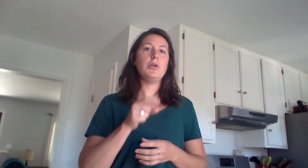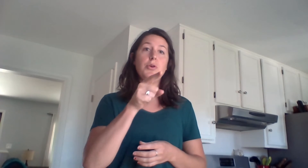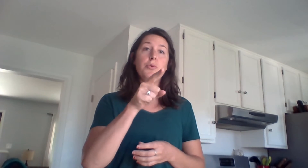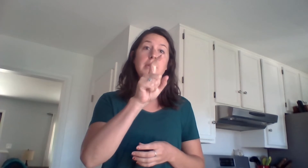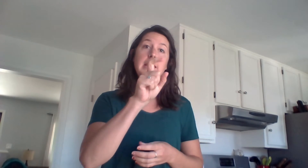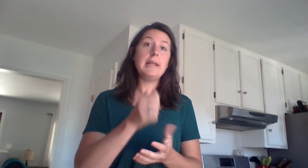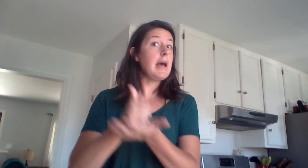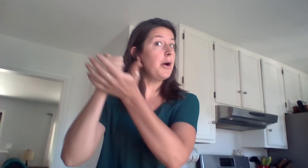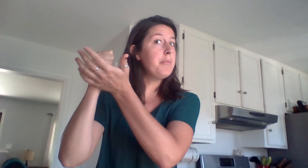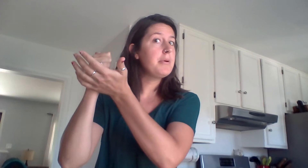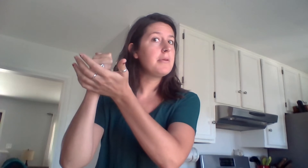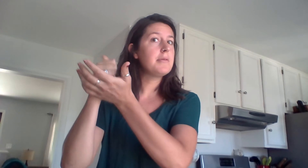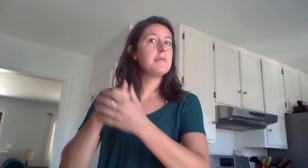You need help?